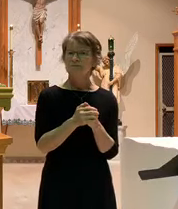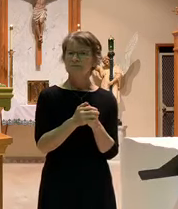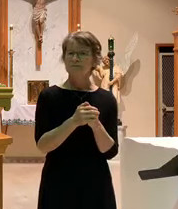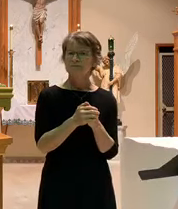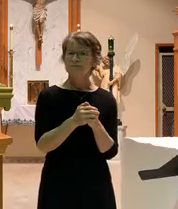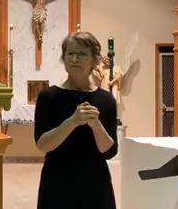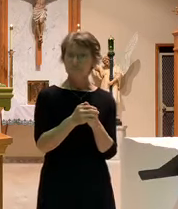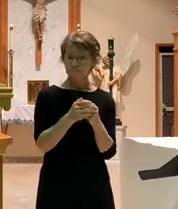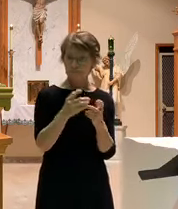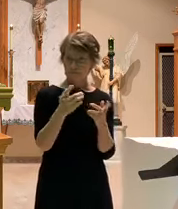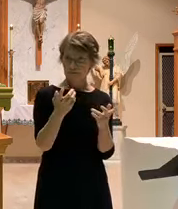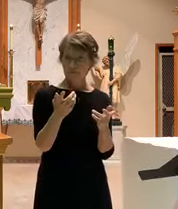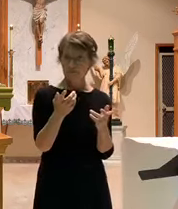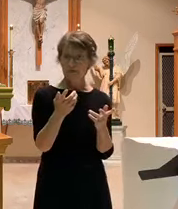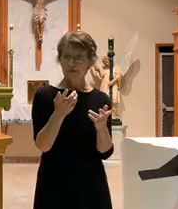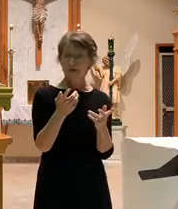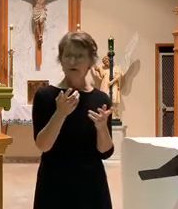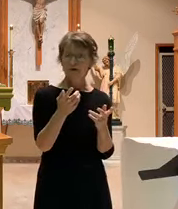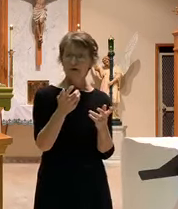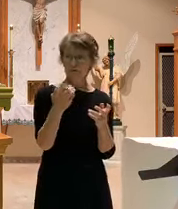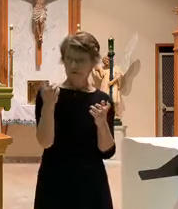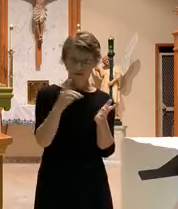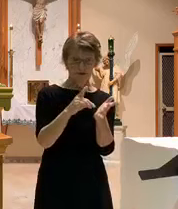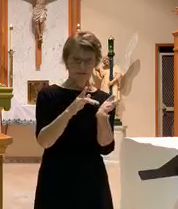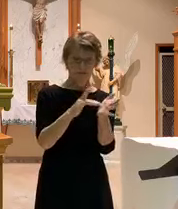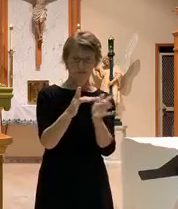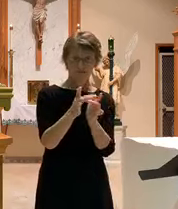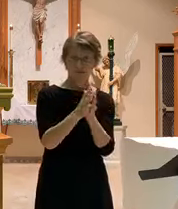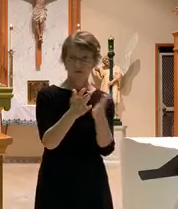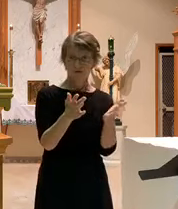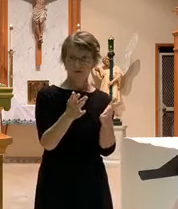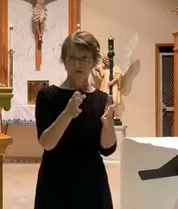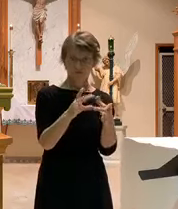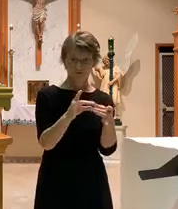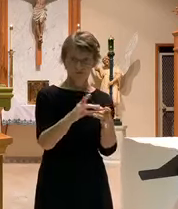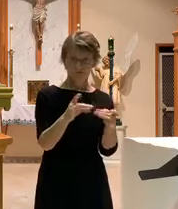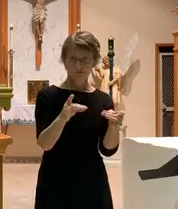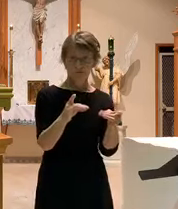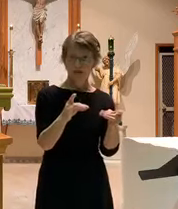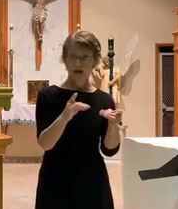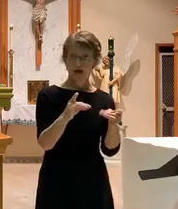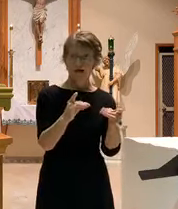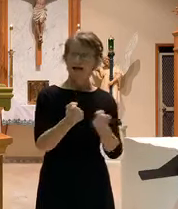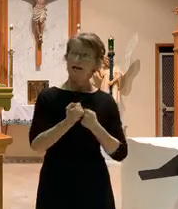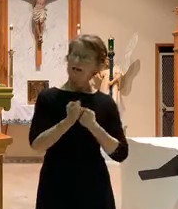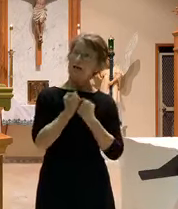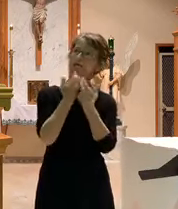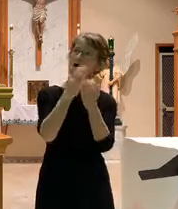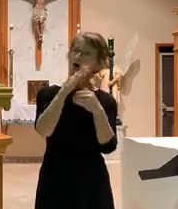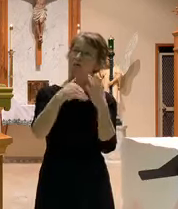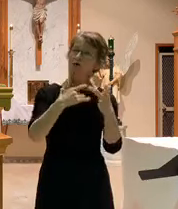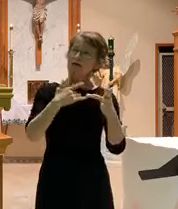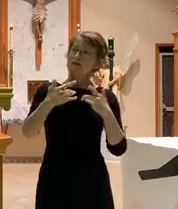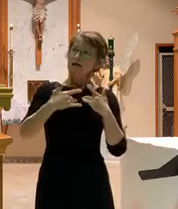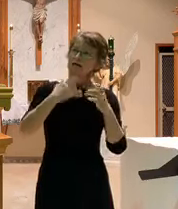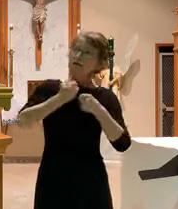"Cast all your anxieties on him, Christ, for he cares about you."